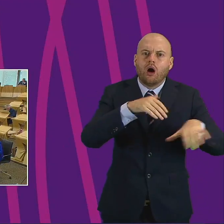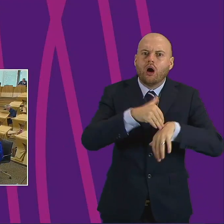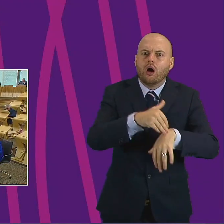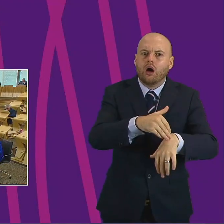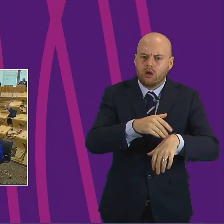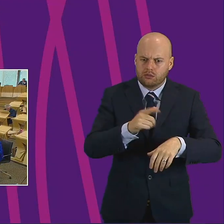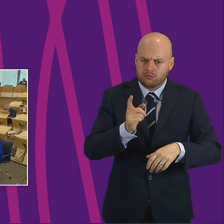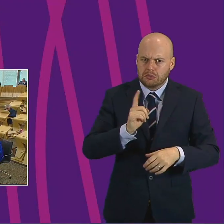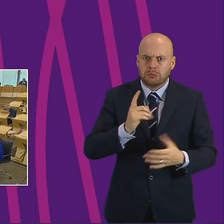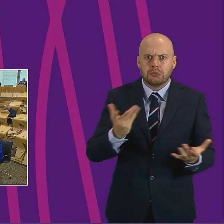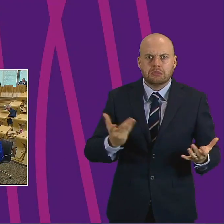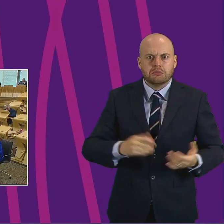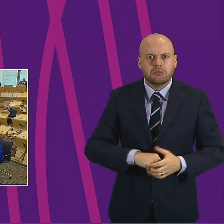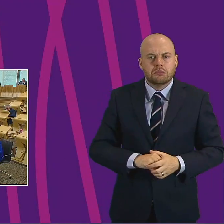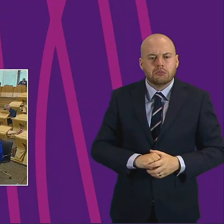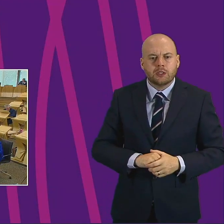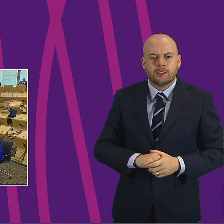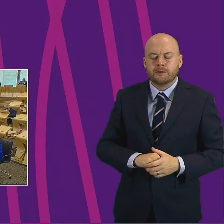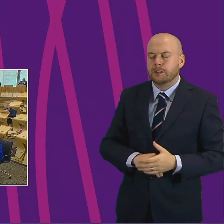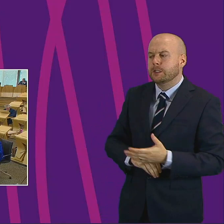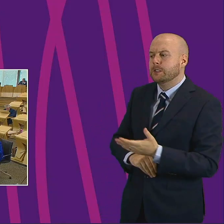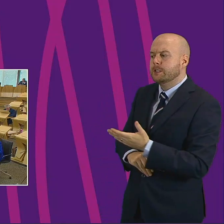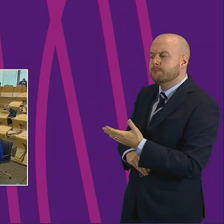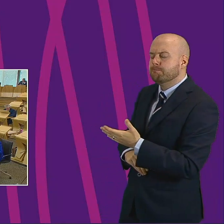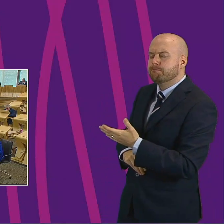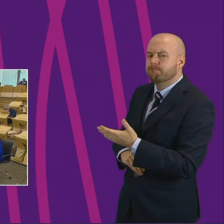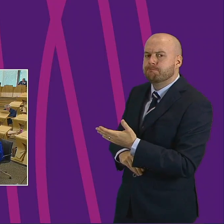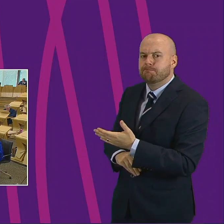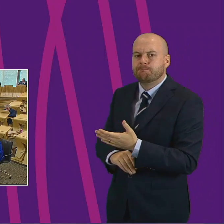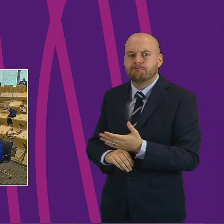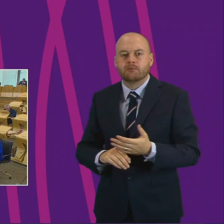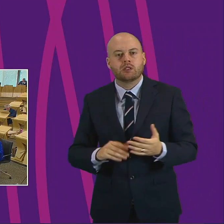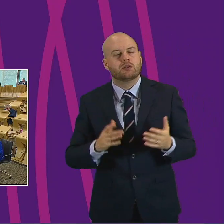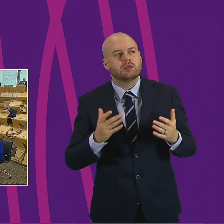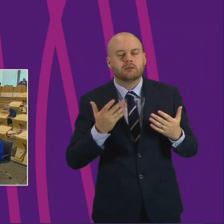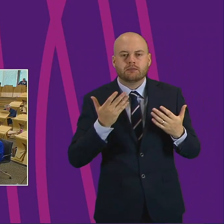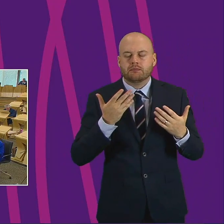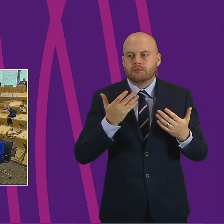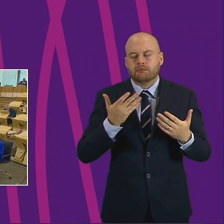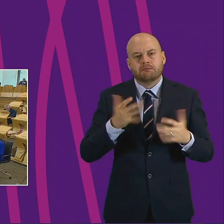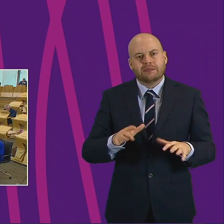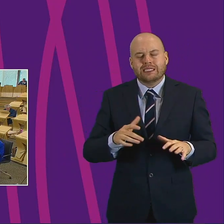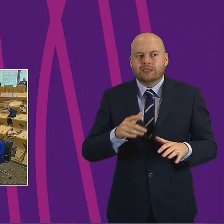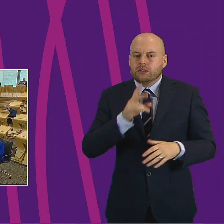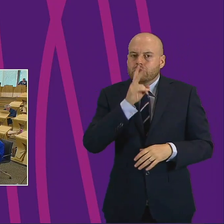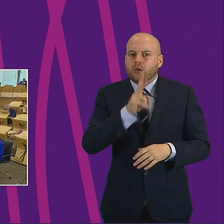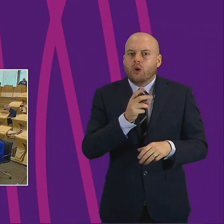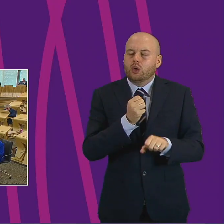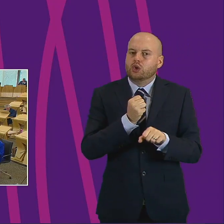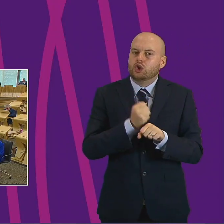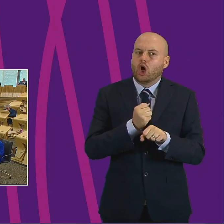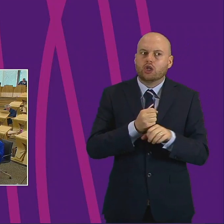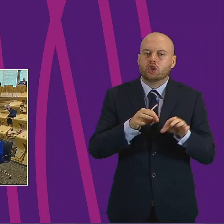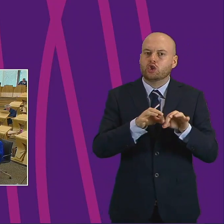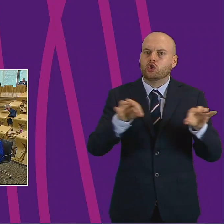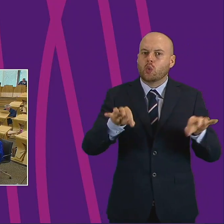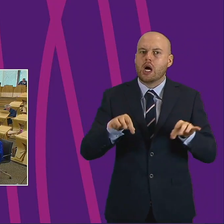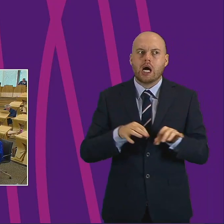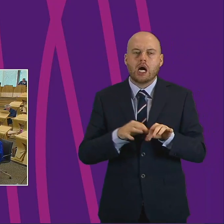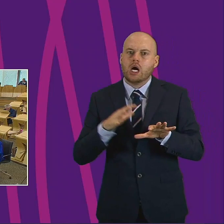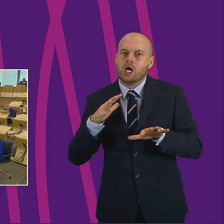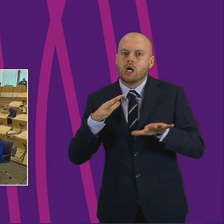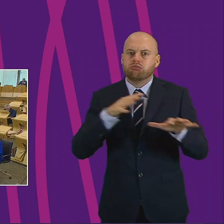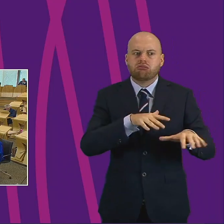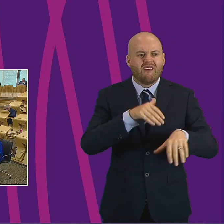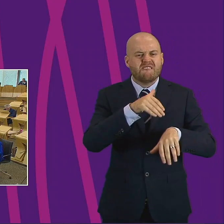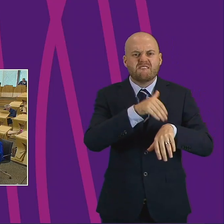appalled by the shameful scenes that took place in George Square last Sunday. Firstly, because, of course, there never is any excuse for